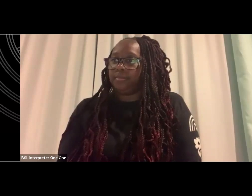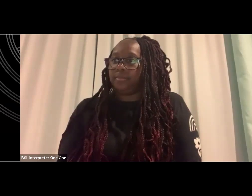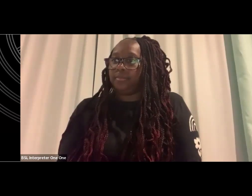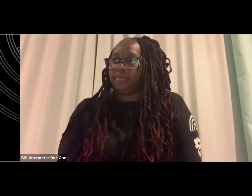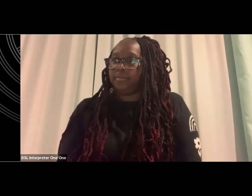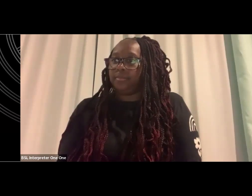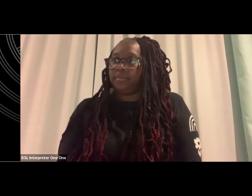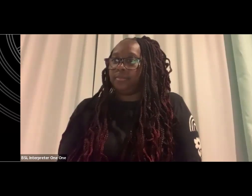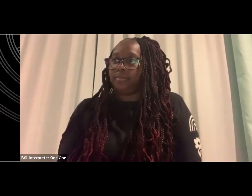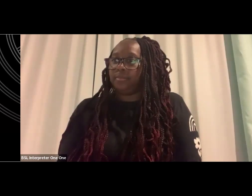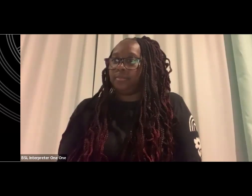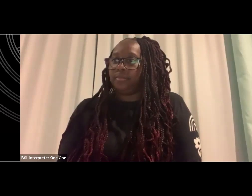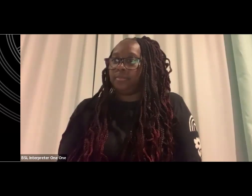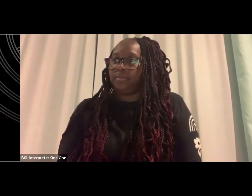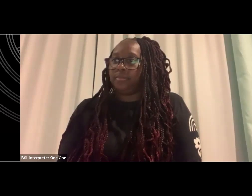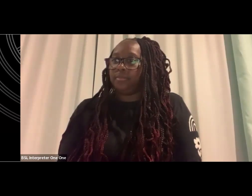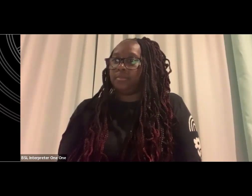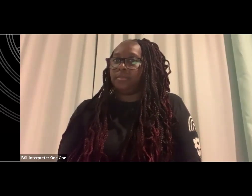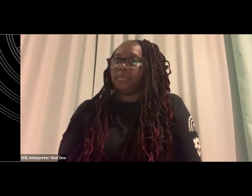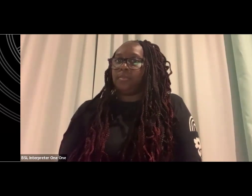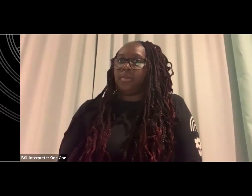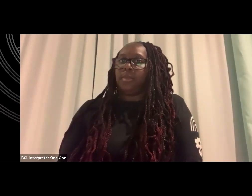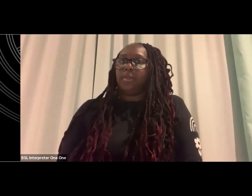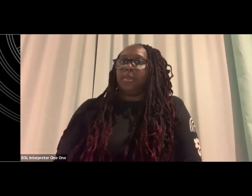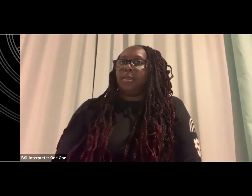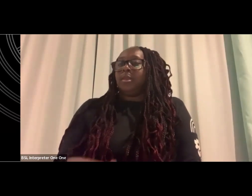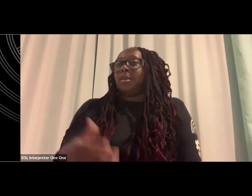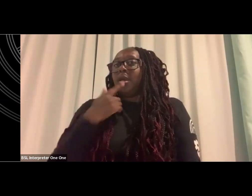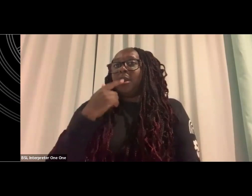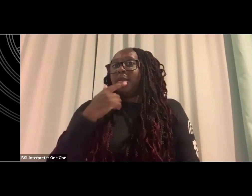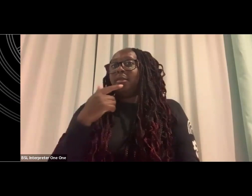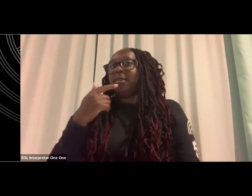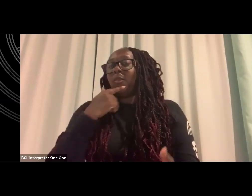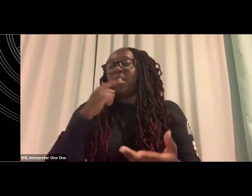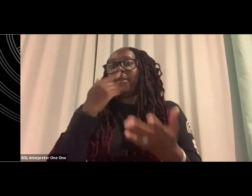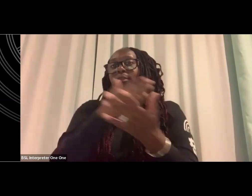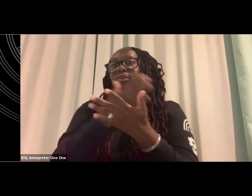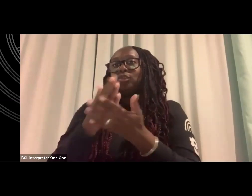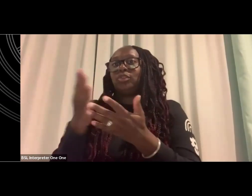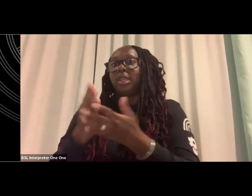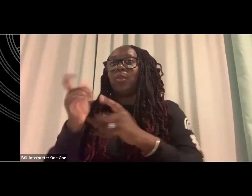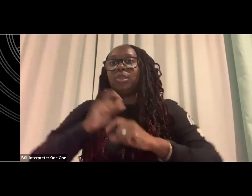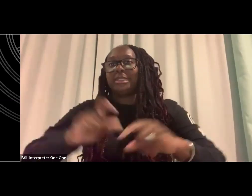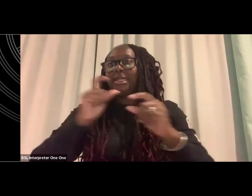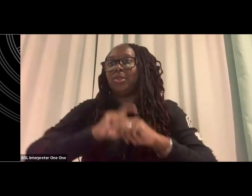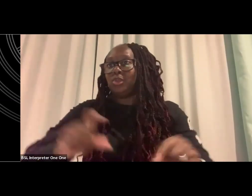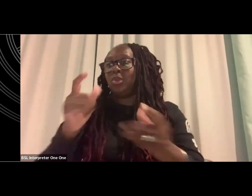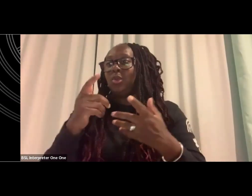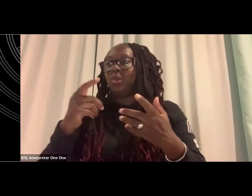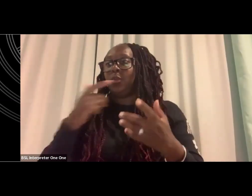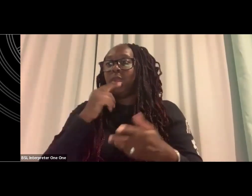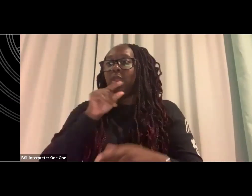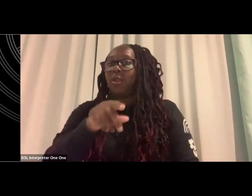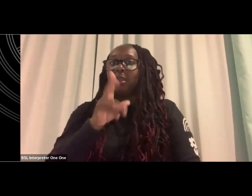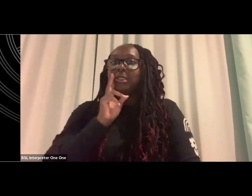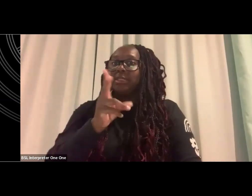way of having a shared language about where in that upstream continuum we might be seeking